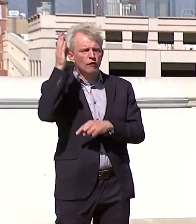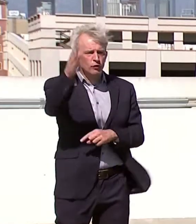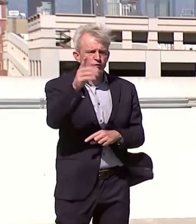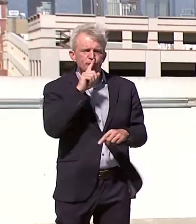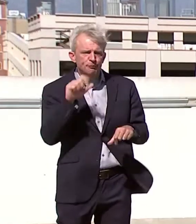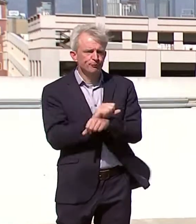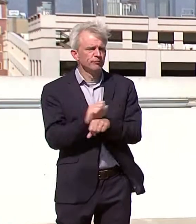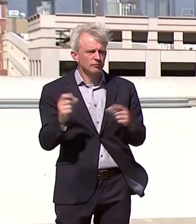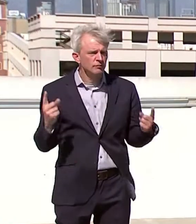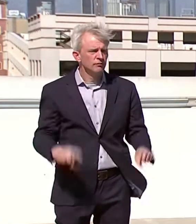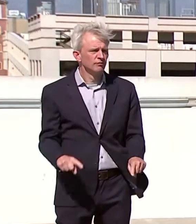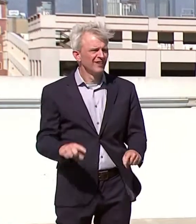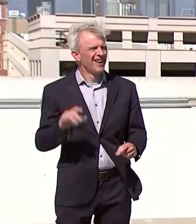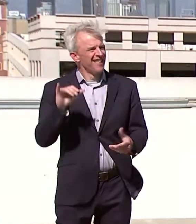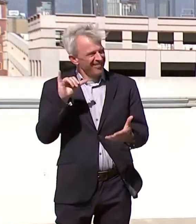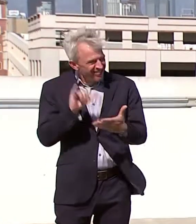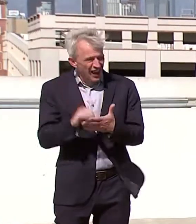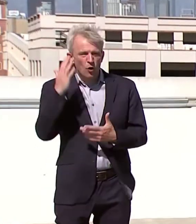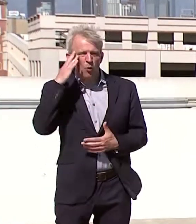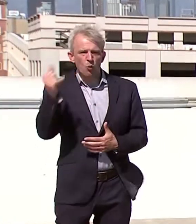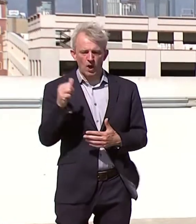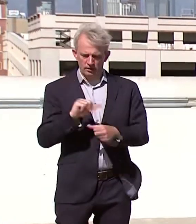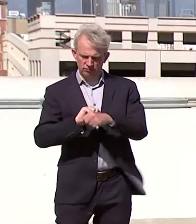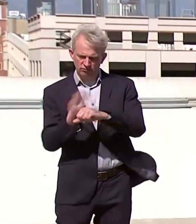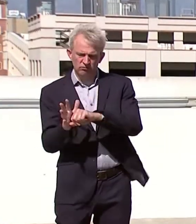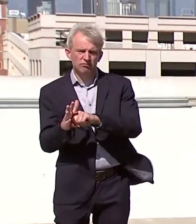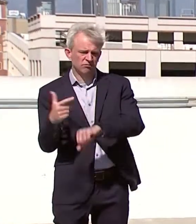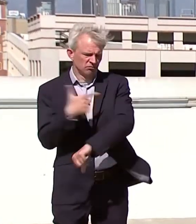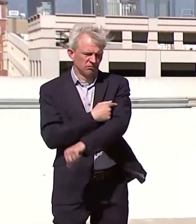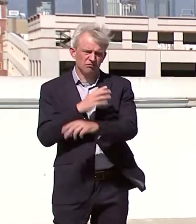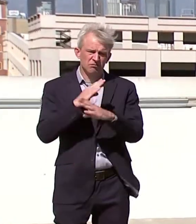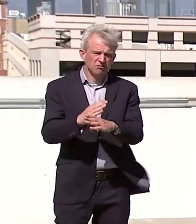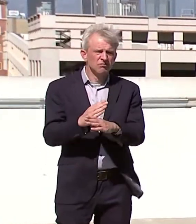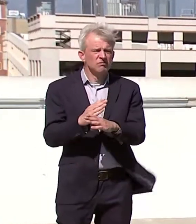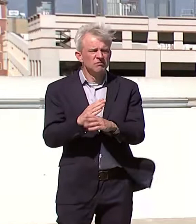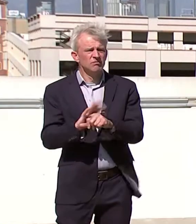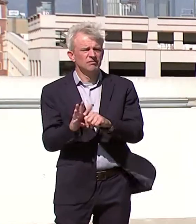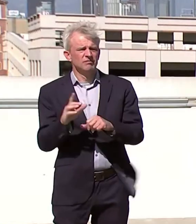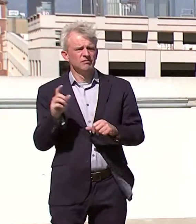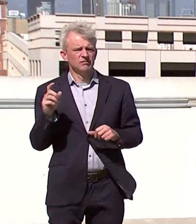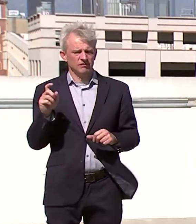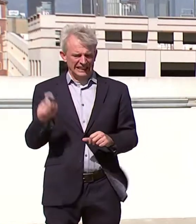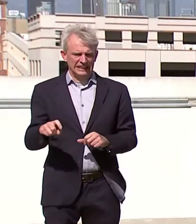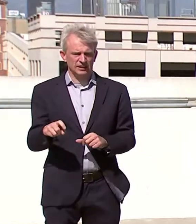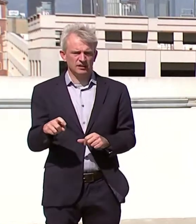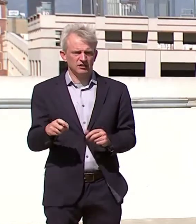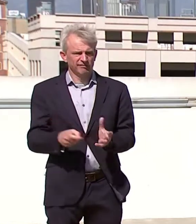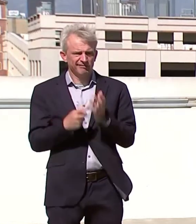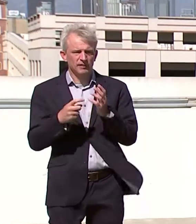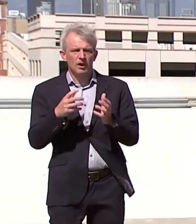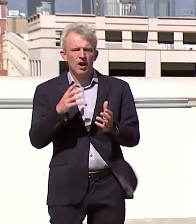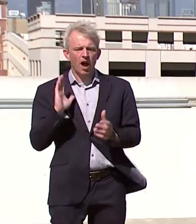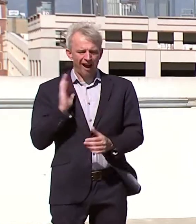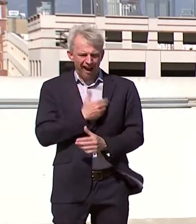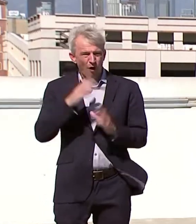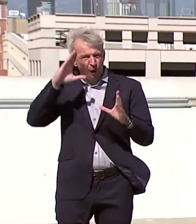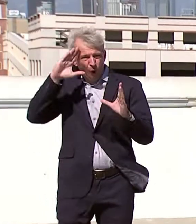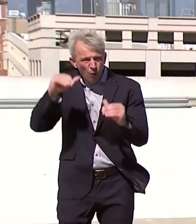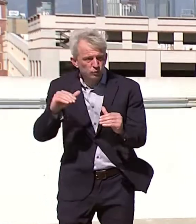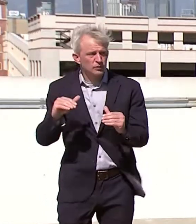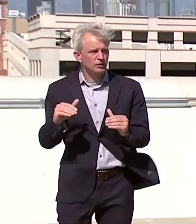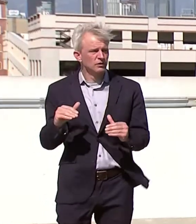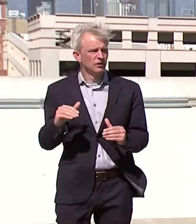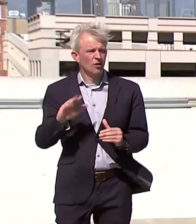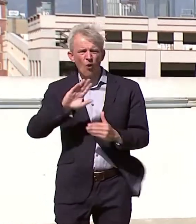what getting the COVID-19 vaccine is all about. It's about manifesting our hopes. It's about materializing